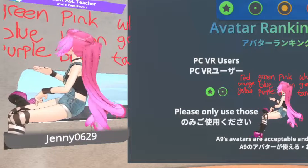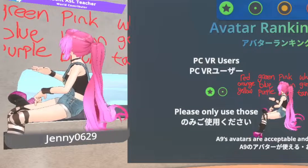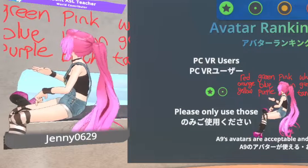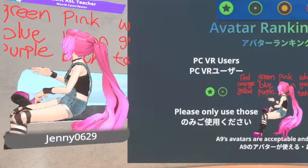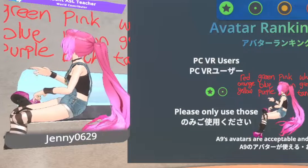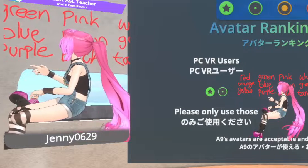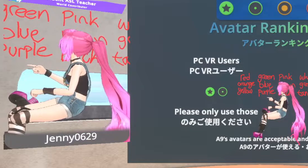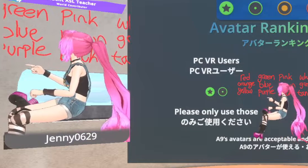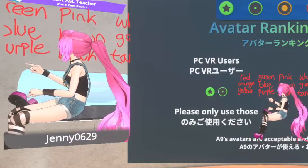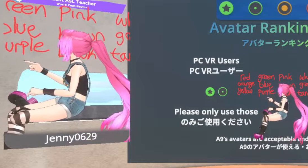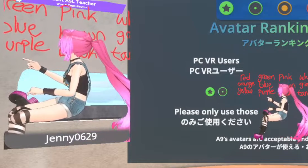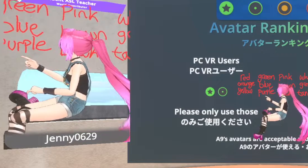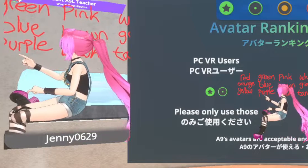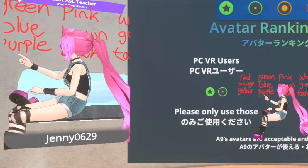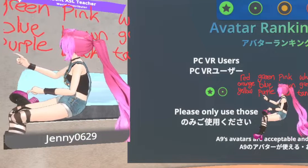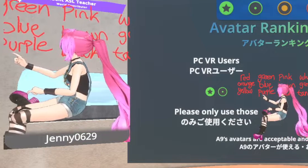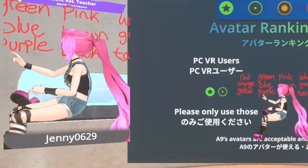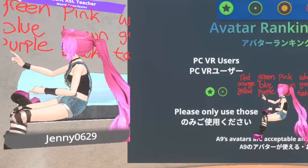blue.